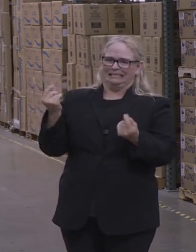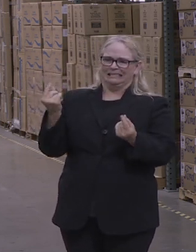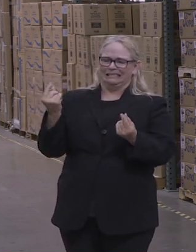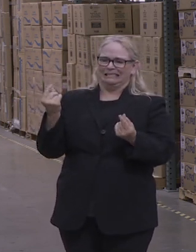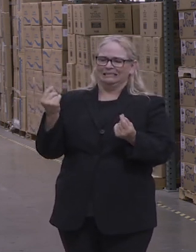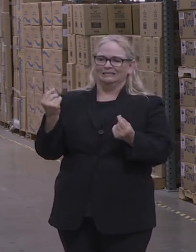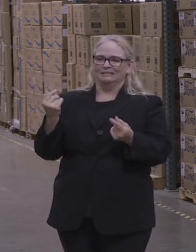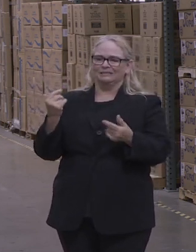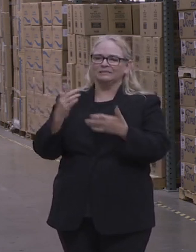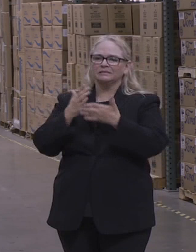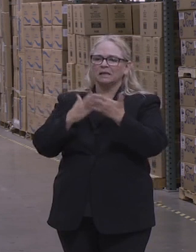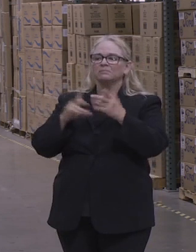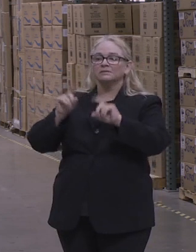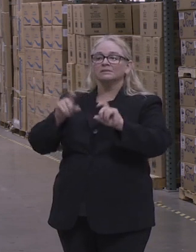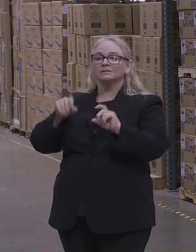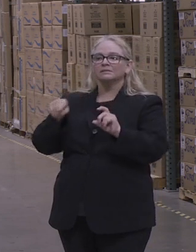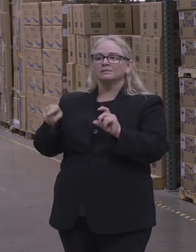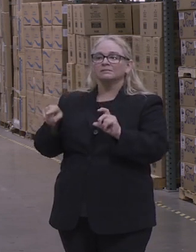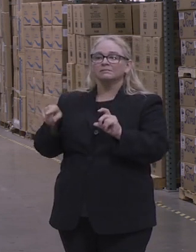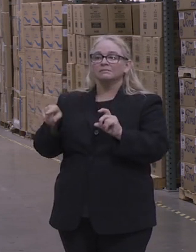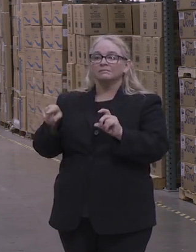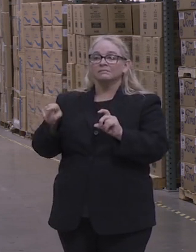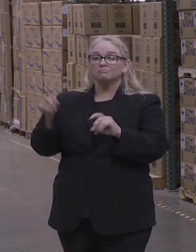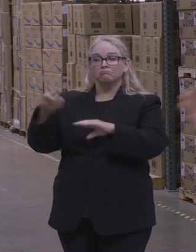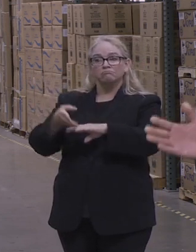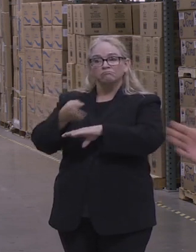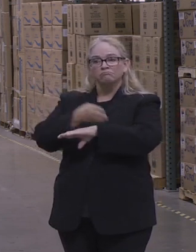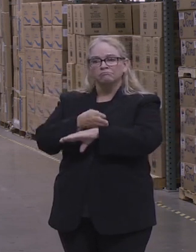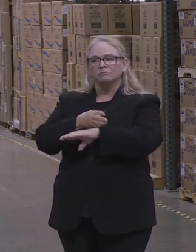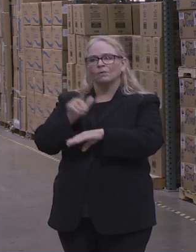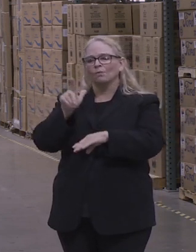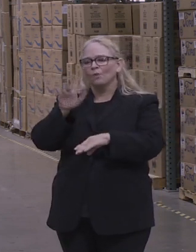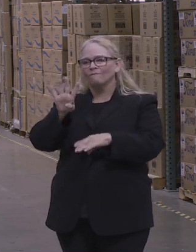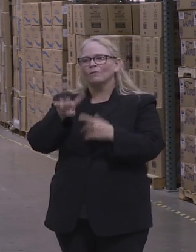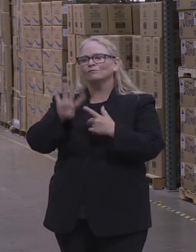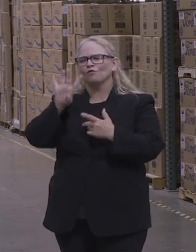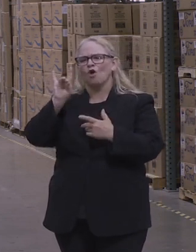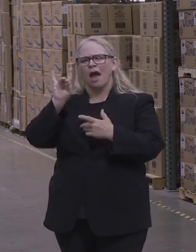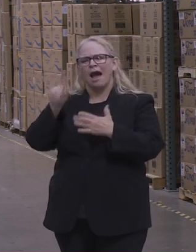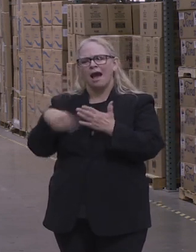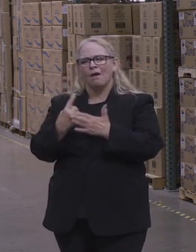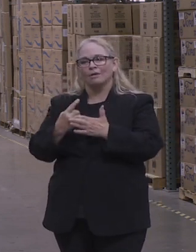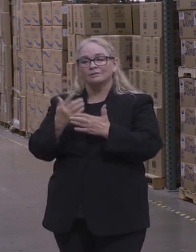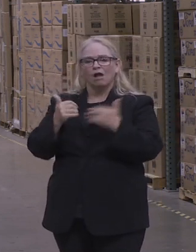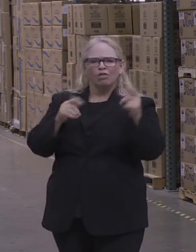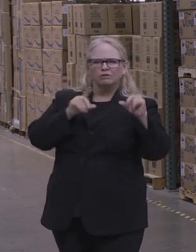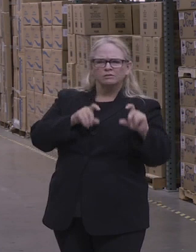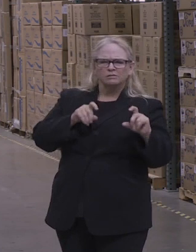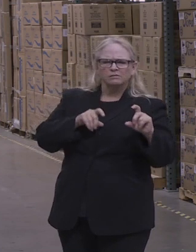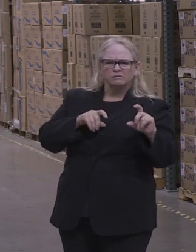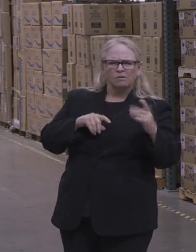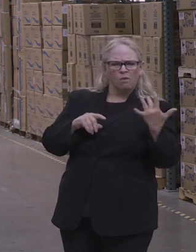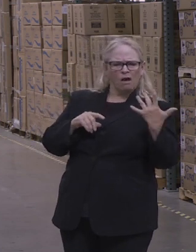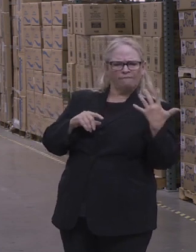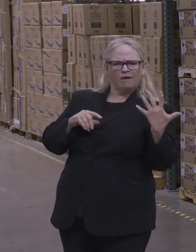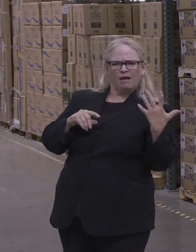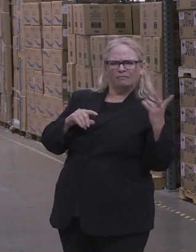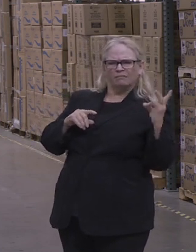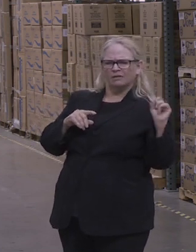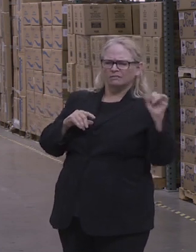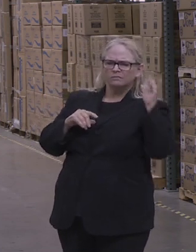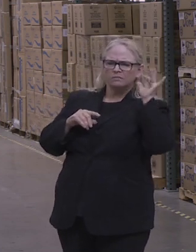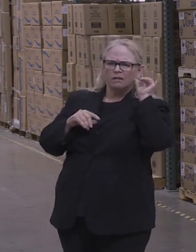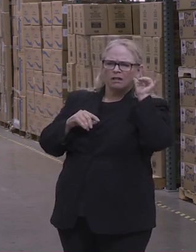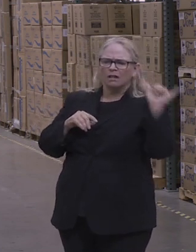of the tests are getting turned around in 24, 48 hours, and others are taking quite a long time to bring that average down to 7, 8